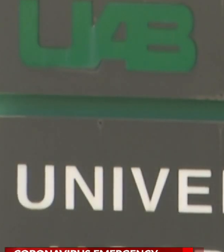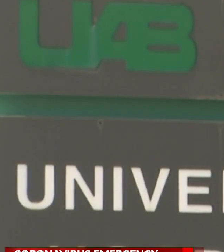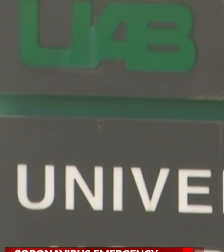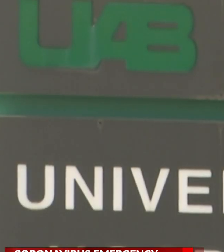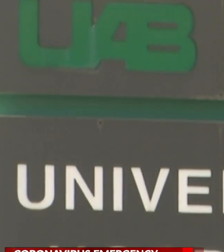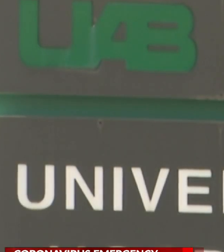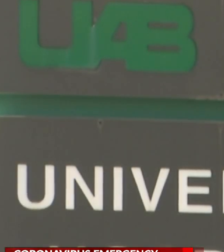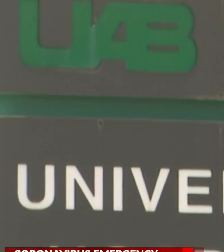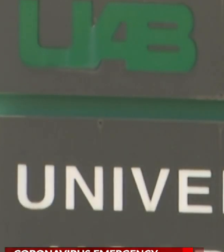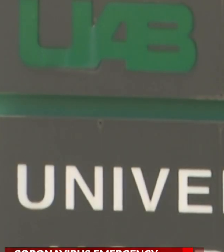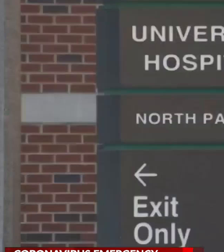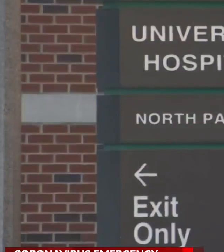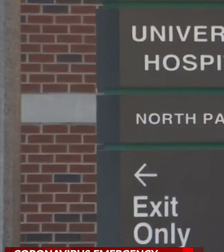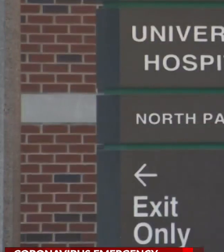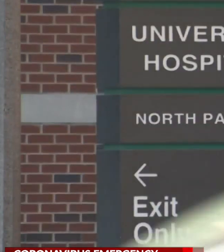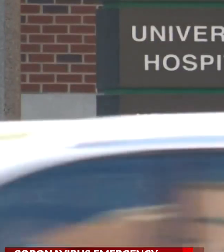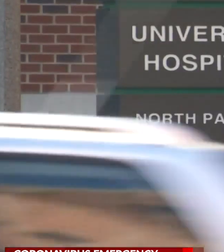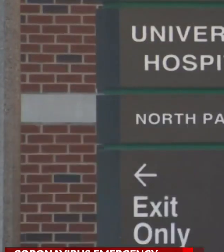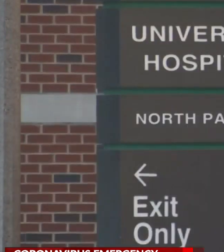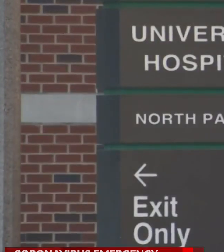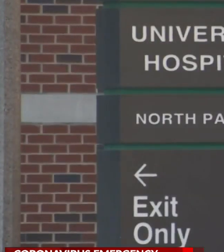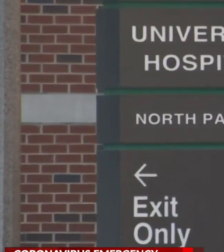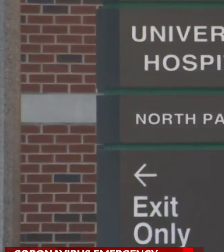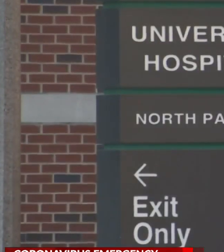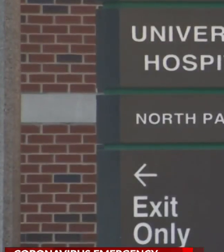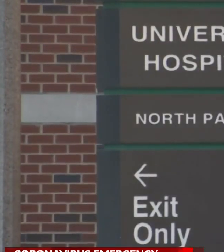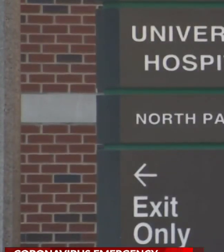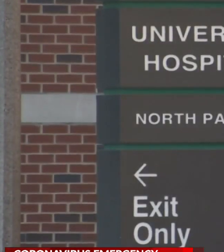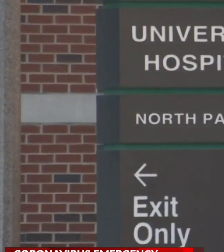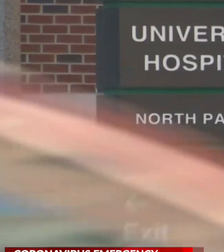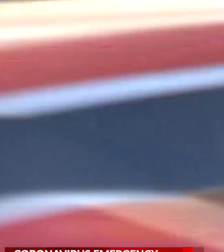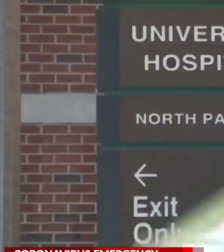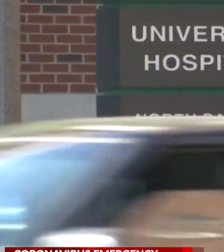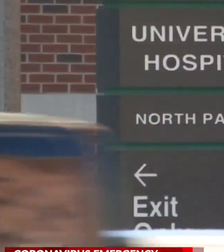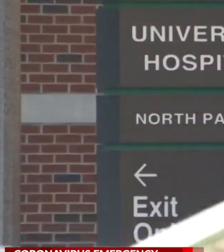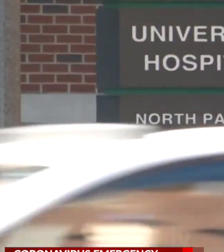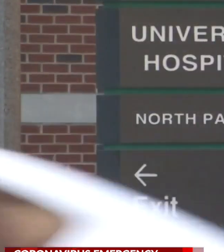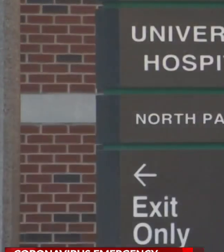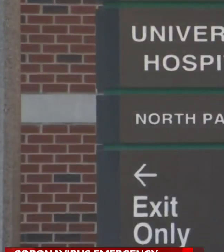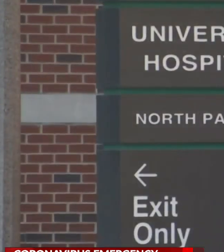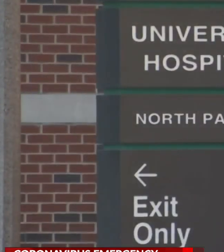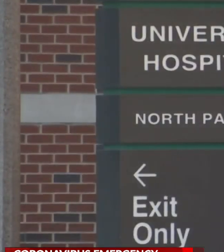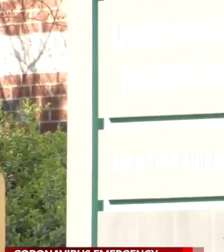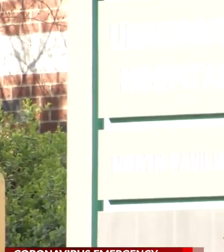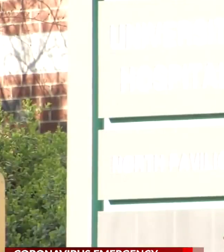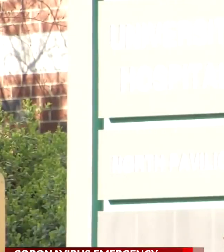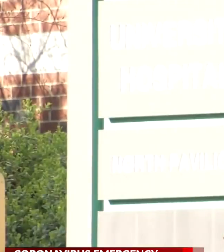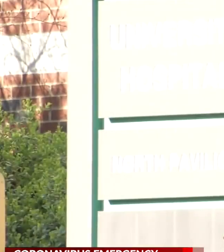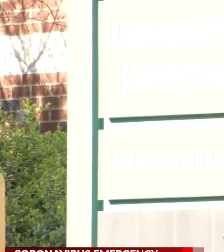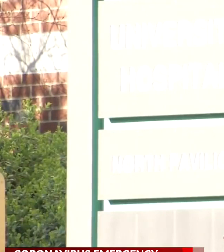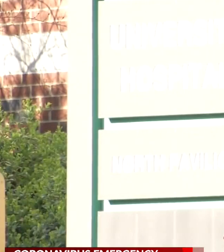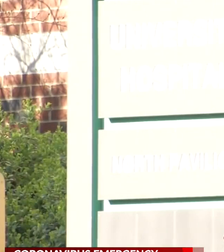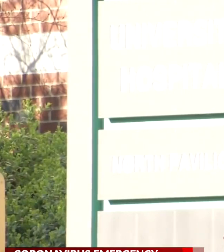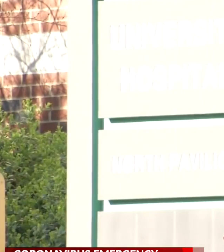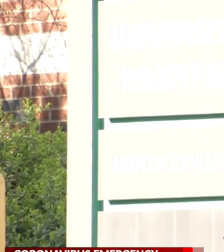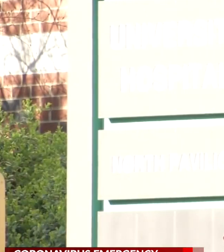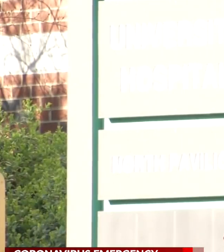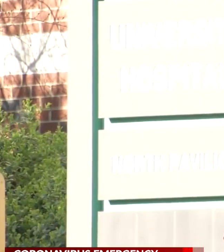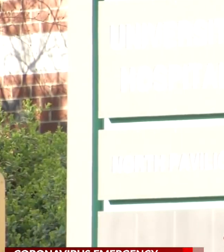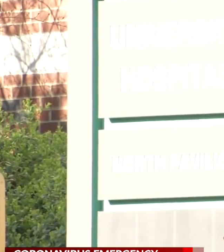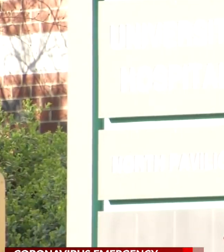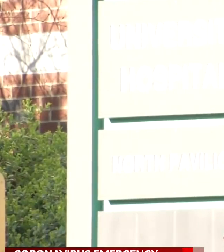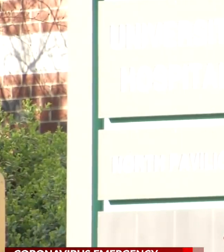the coronavirus emergency, UAB Hospital has implemented new visitor policies, including allowing only one visitor at a time with a patient,